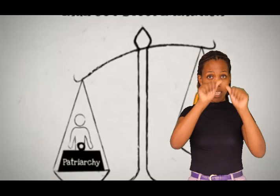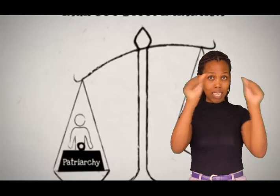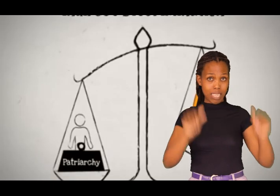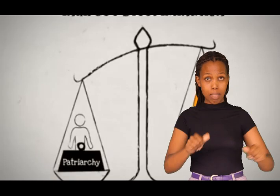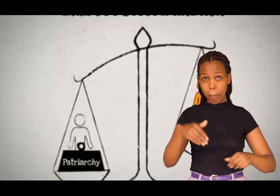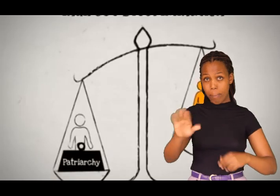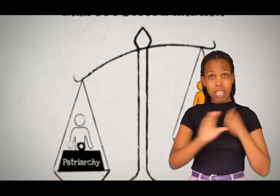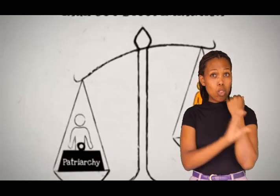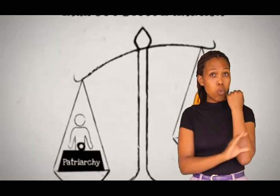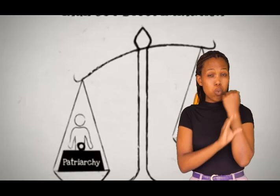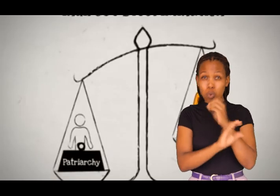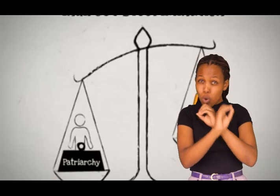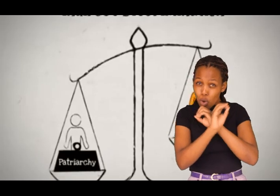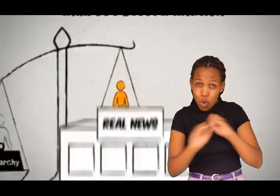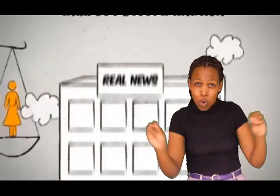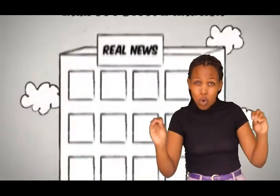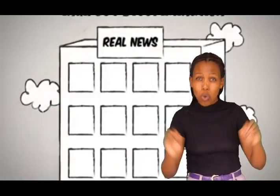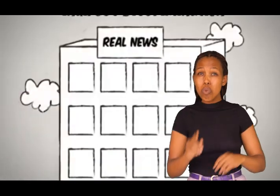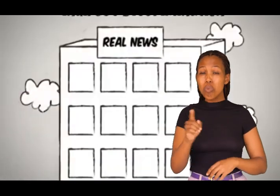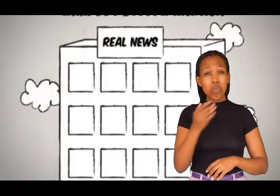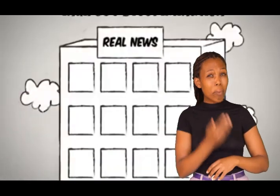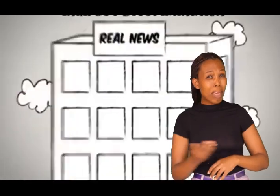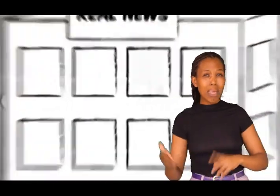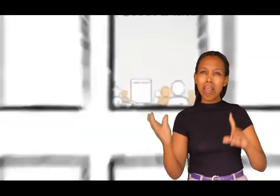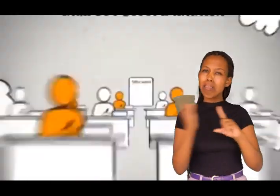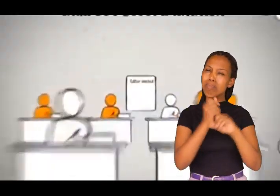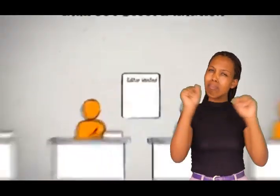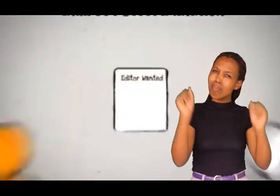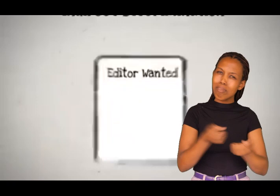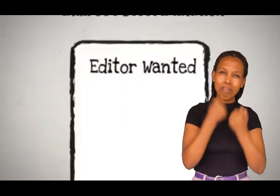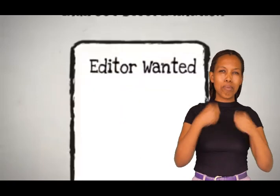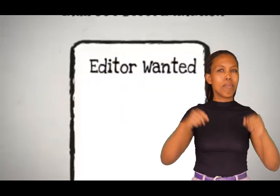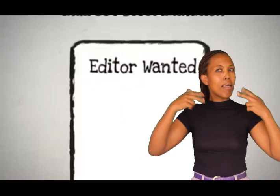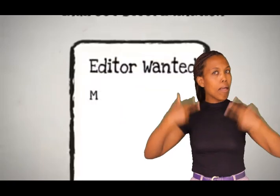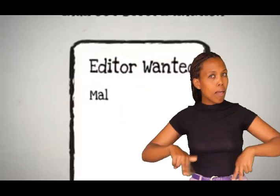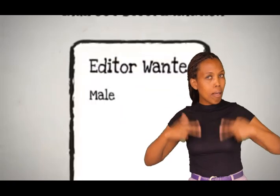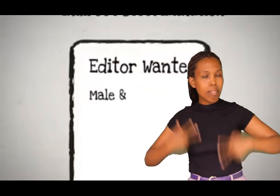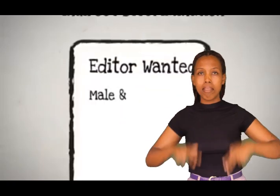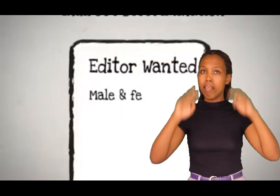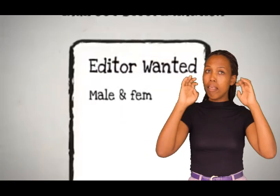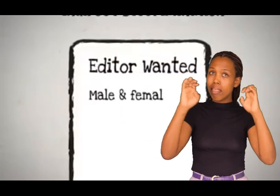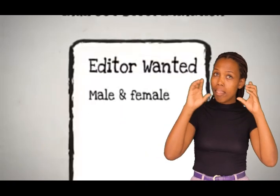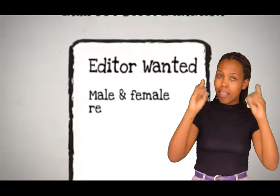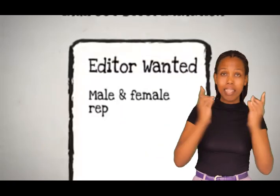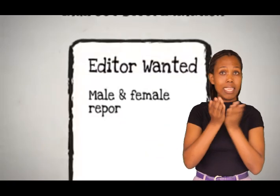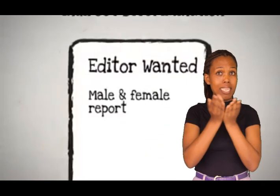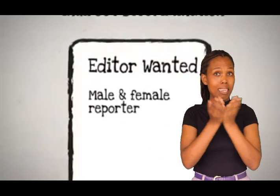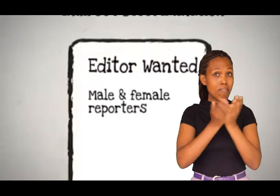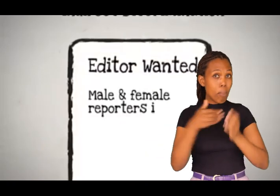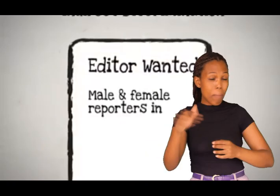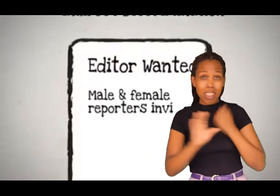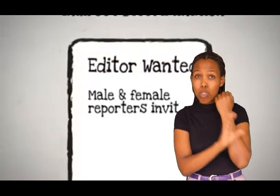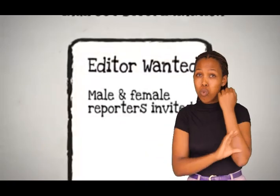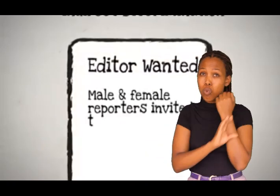For example, fathers are allowed by law to transfer their citizenship to their children, but mothers